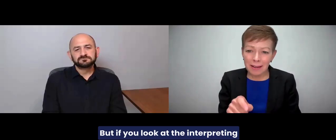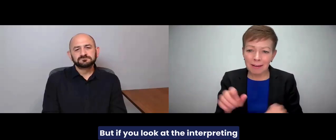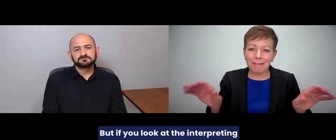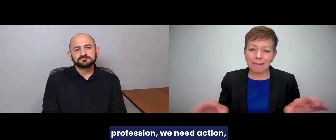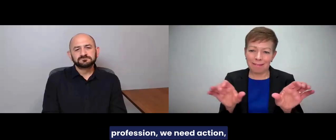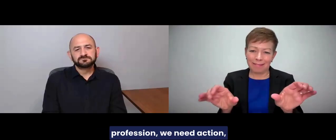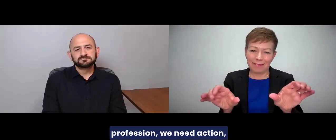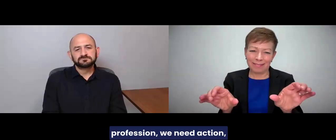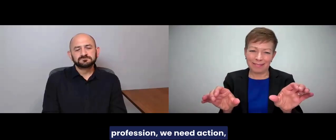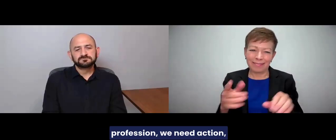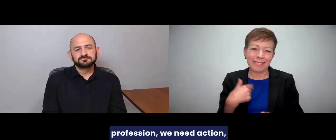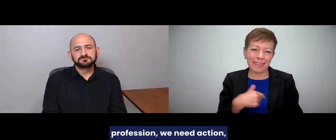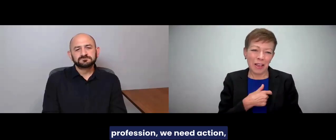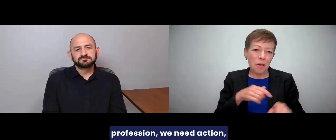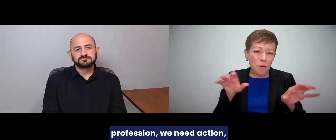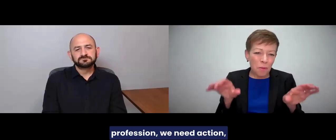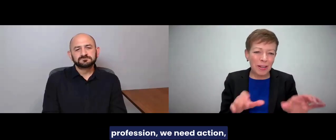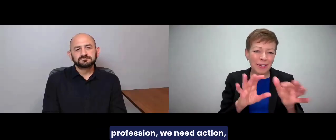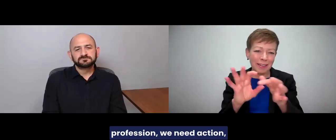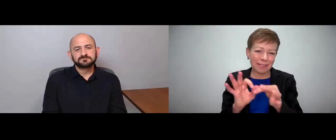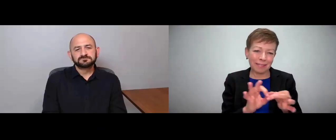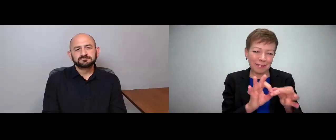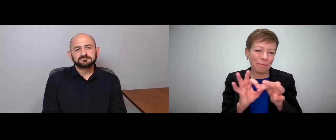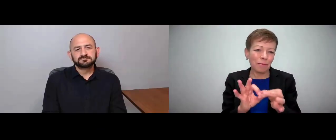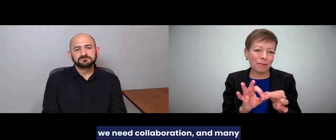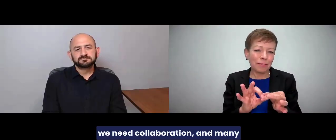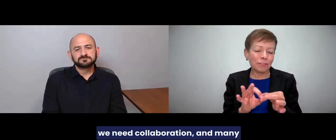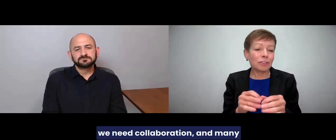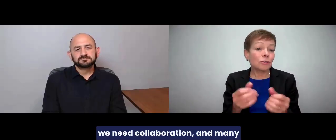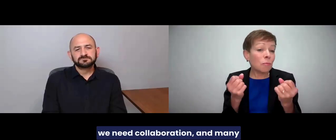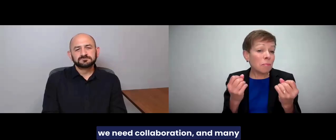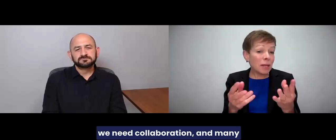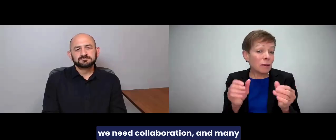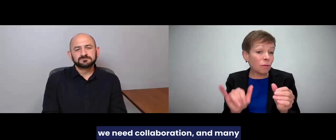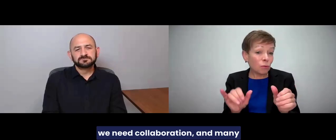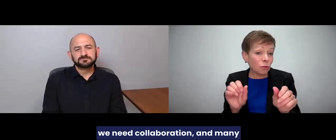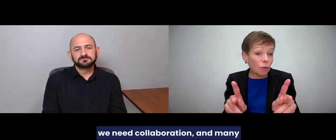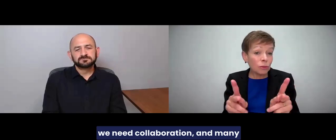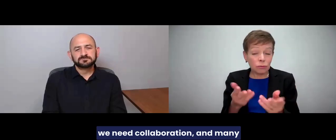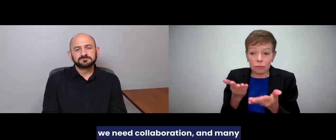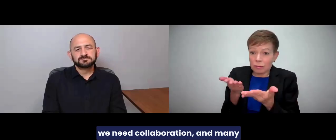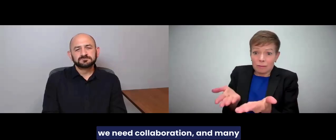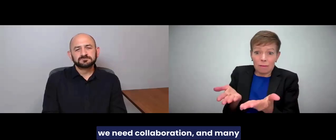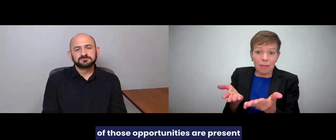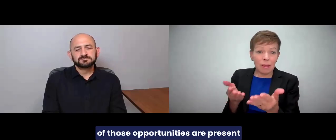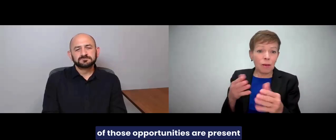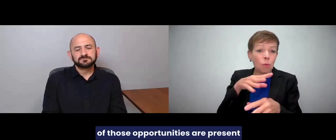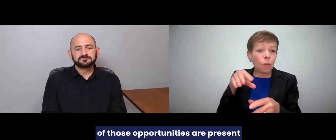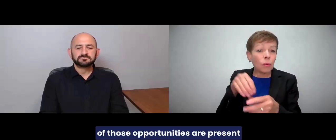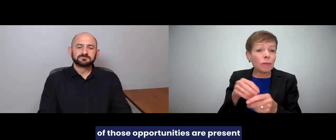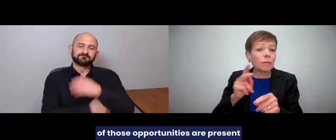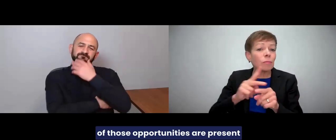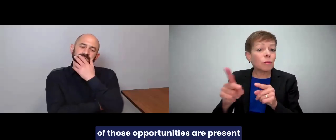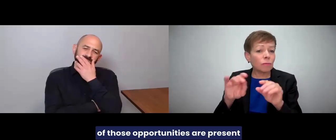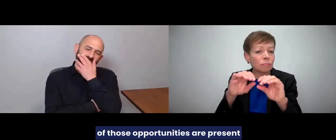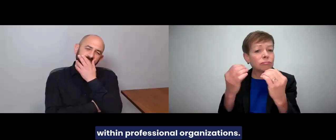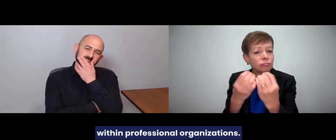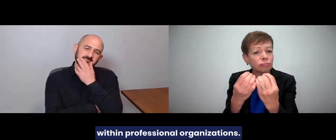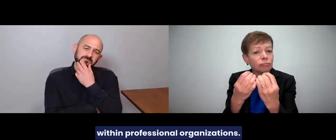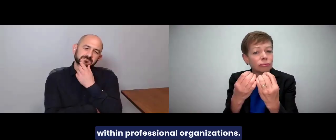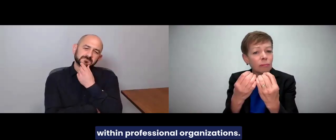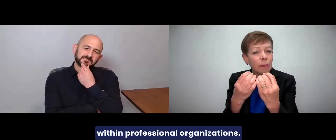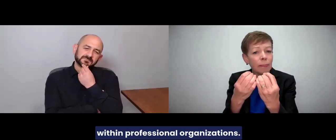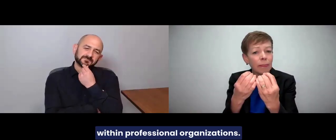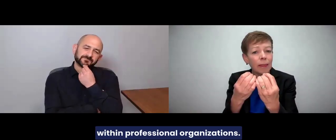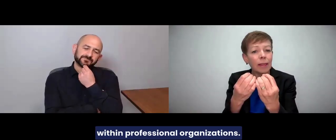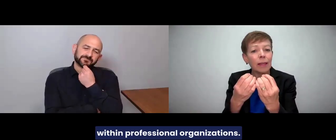the interpreting profession, we need action, we need collaboration. And many of those opportunities are present